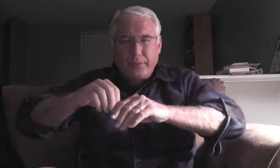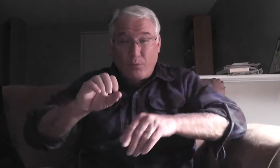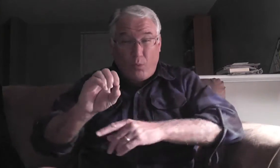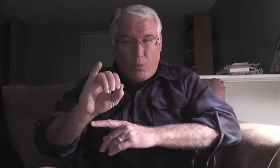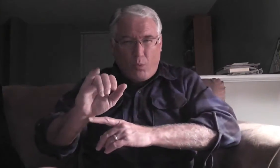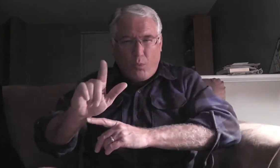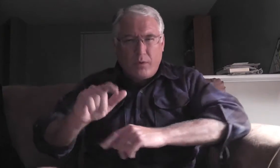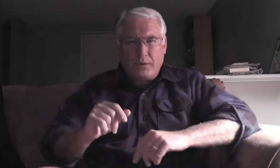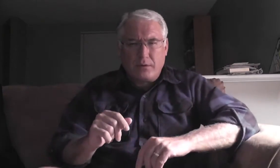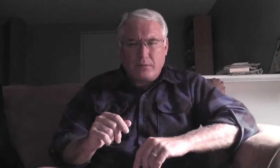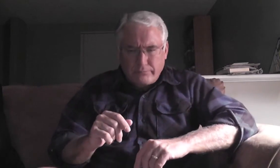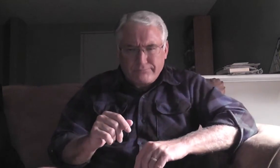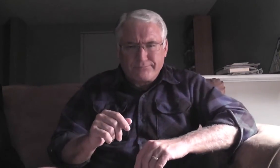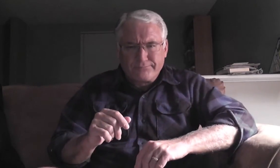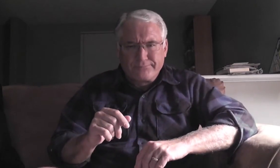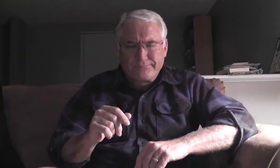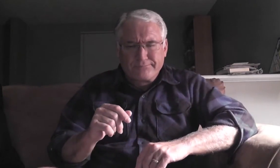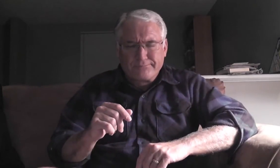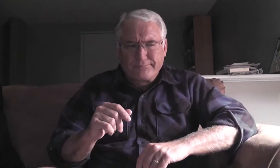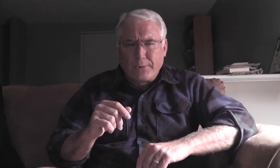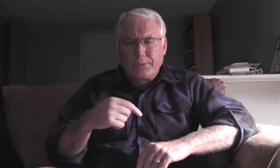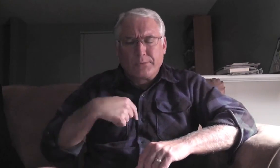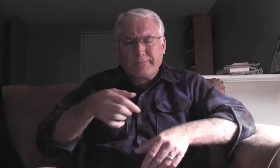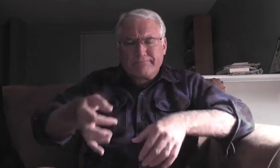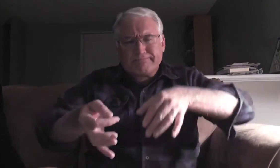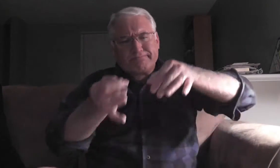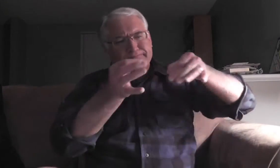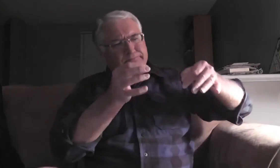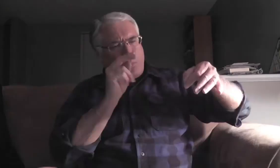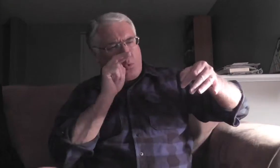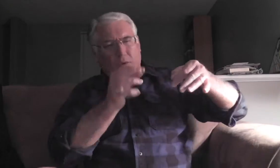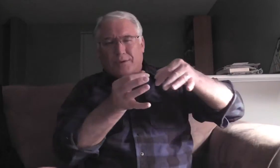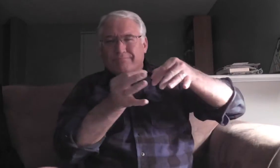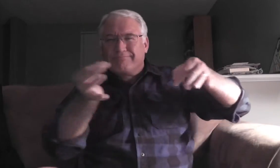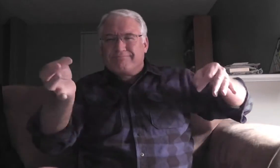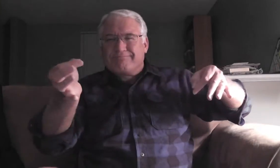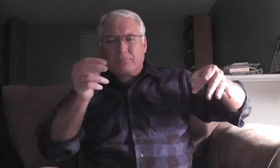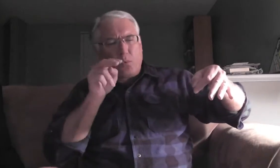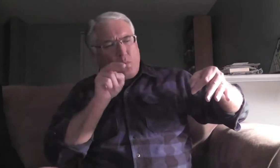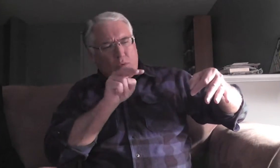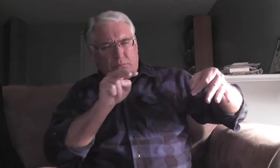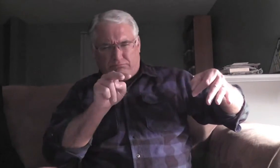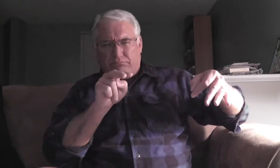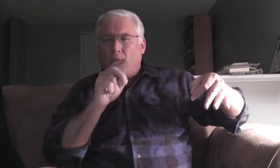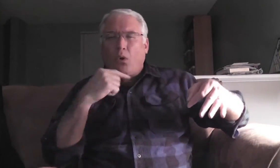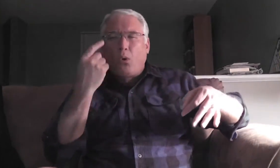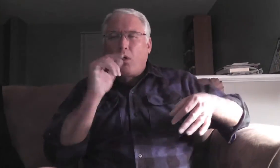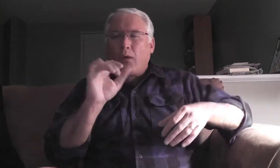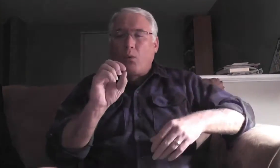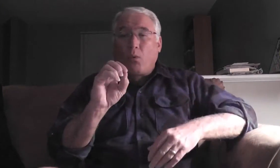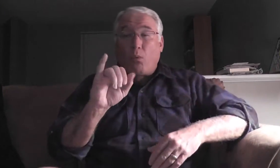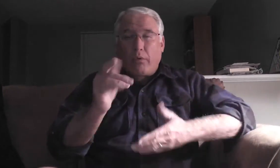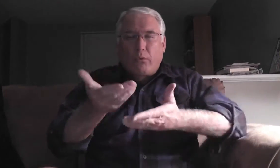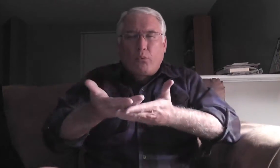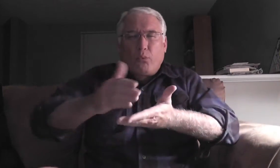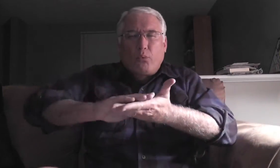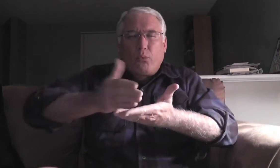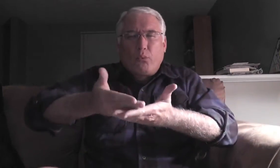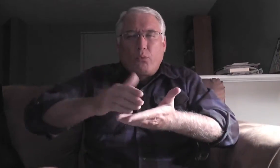filthy. There was rust and there was dirt. We looked at it. We looked at the dipstick for the oil, and it